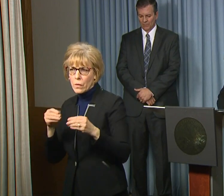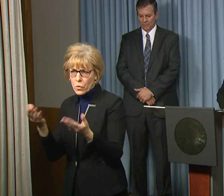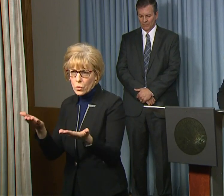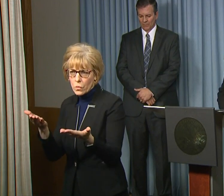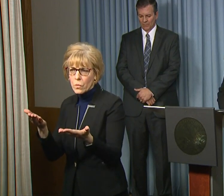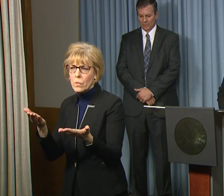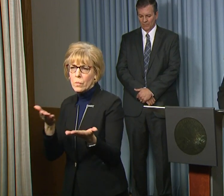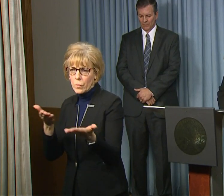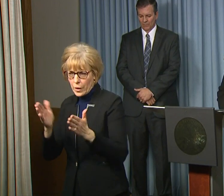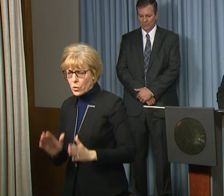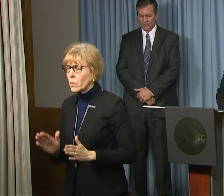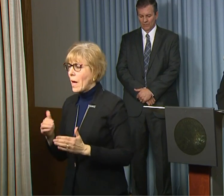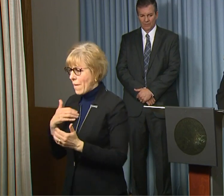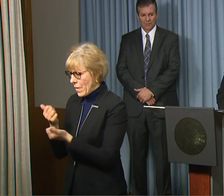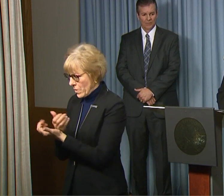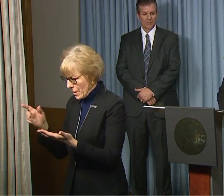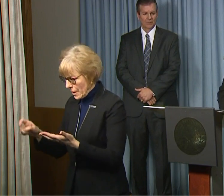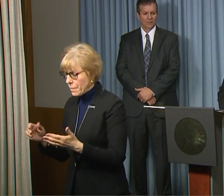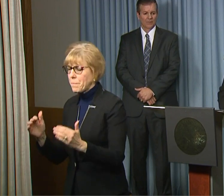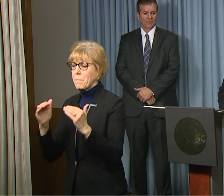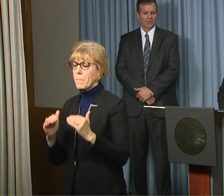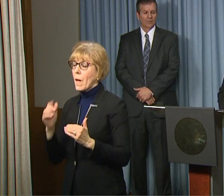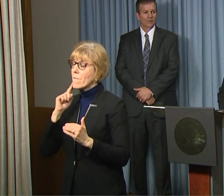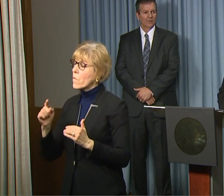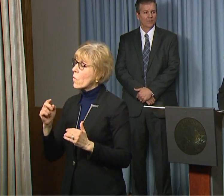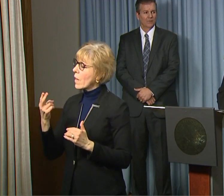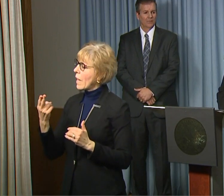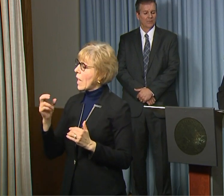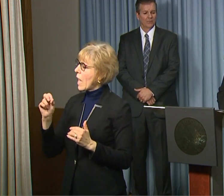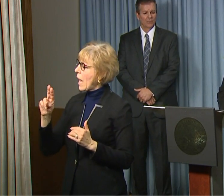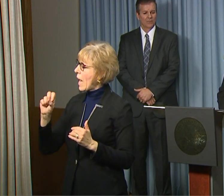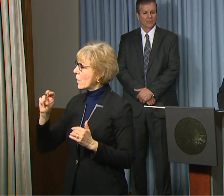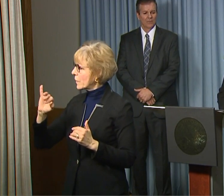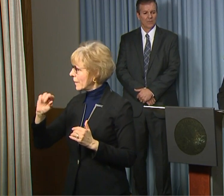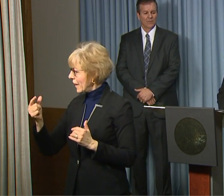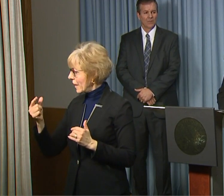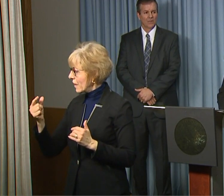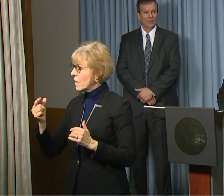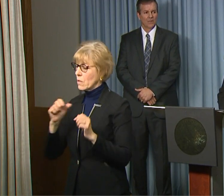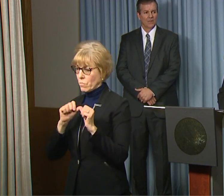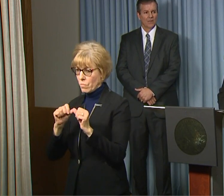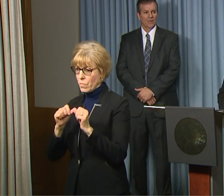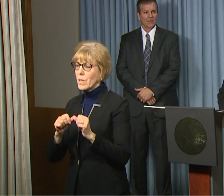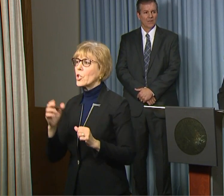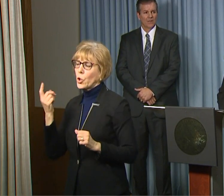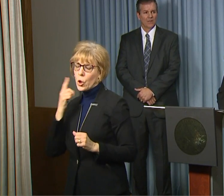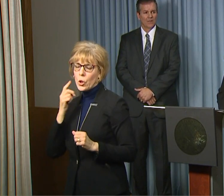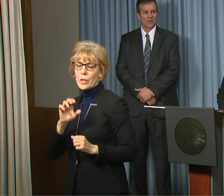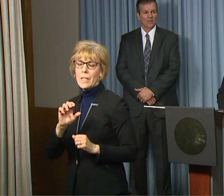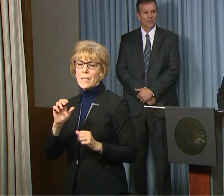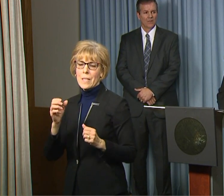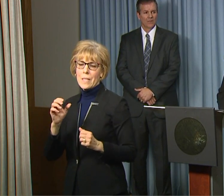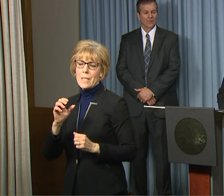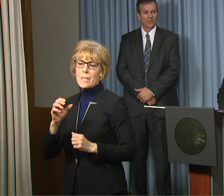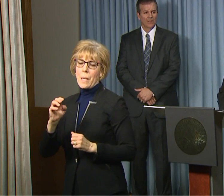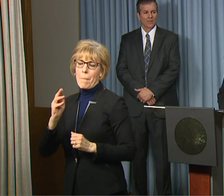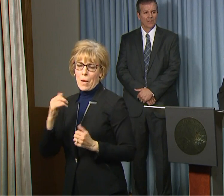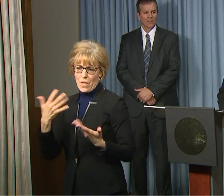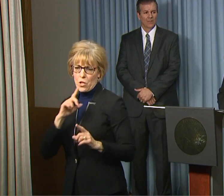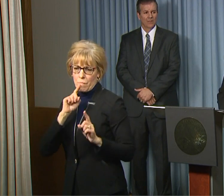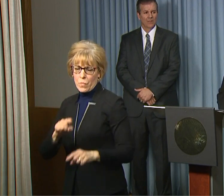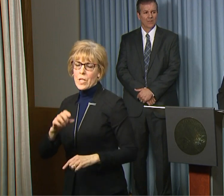As far as housing stability, you heard the mayor talk about redeploying sheriff's deputies away from evictions. That is a